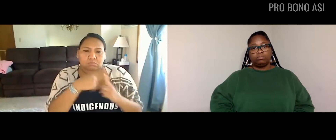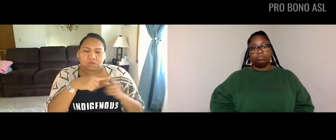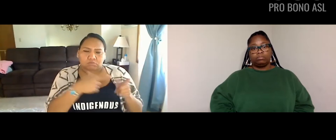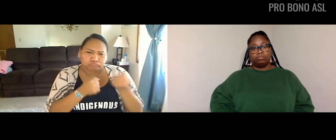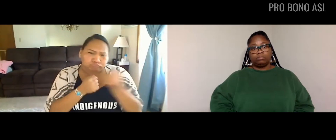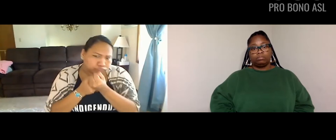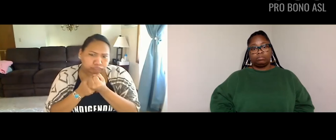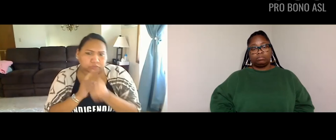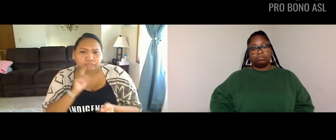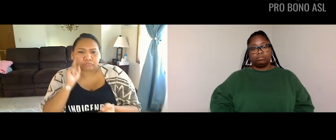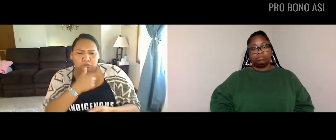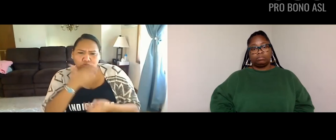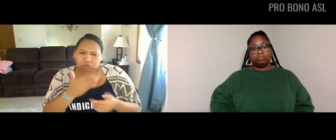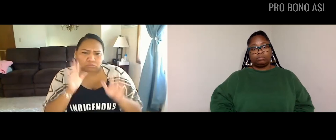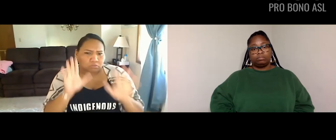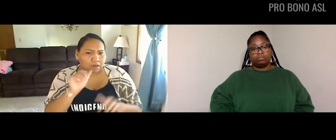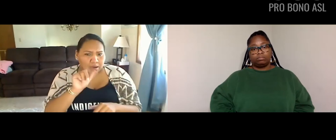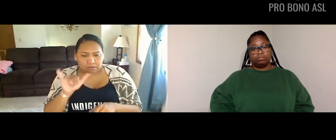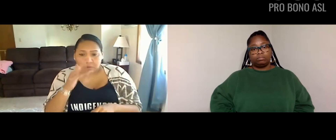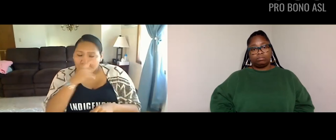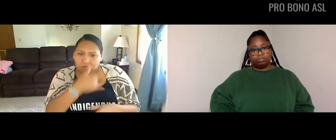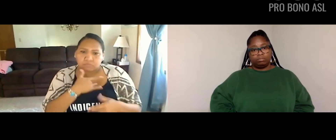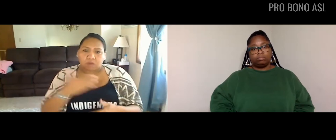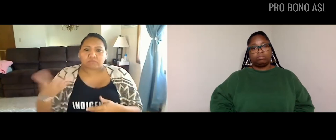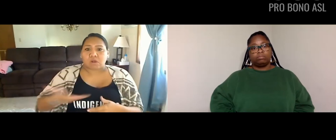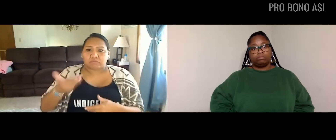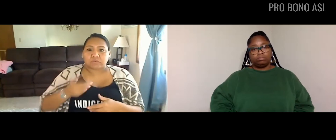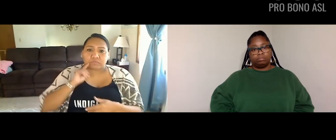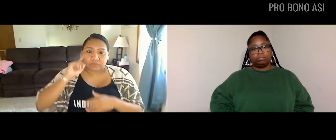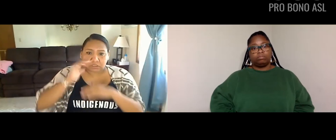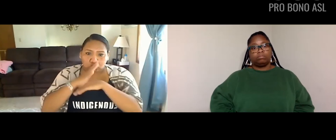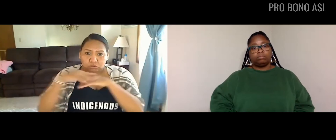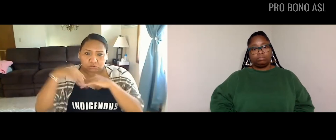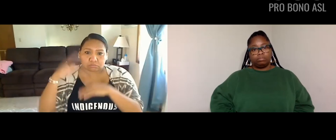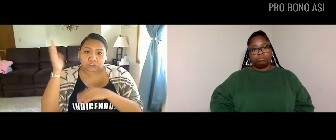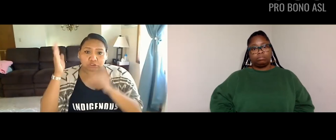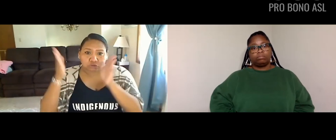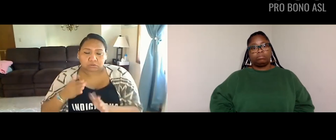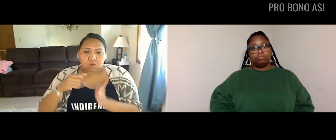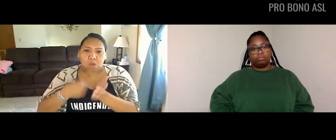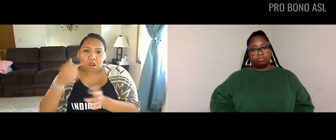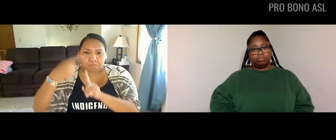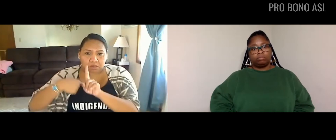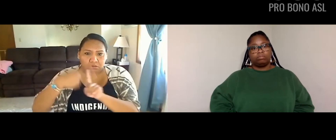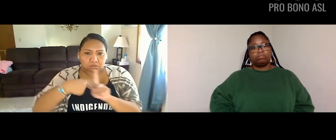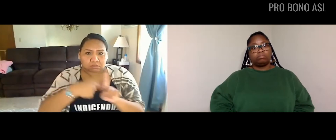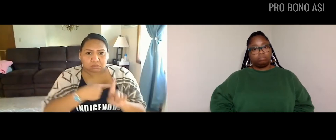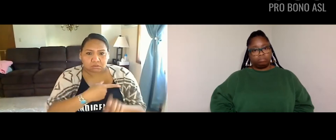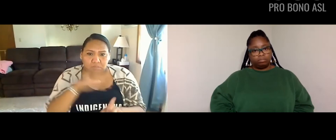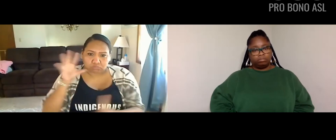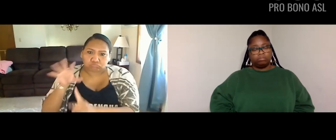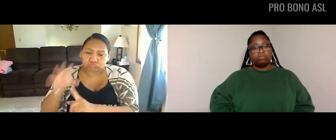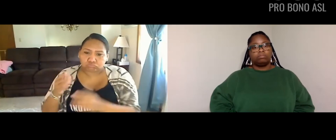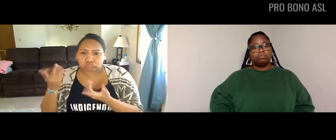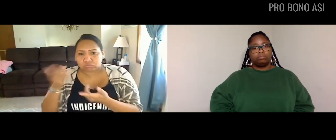called Indigenous Ways, and they're a really impressive organization. They are very good allies. They're a hearing run